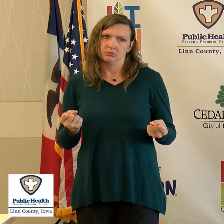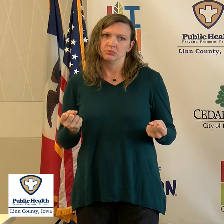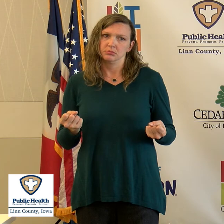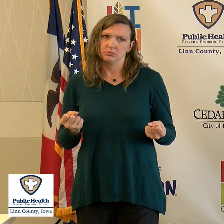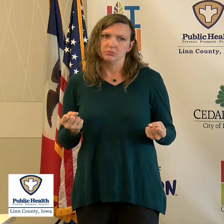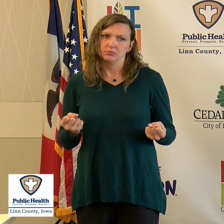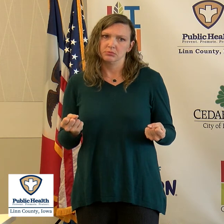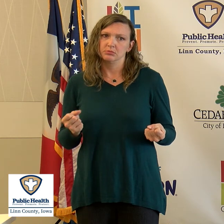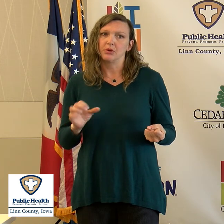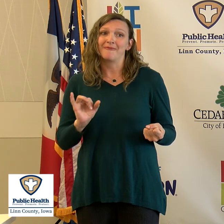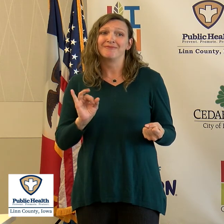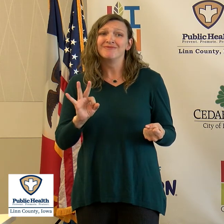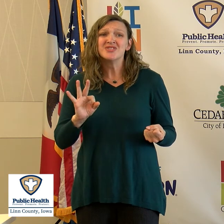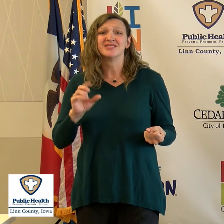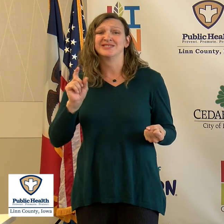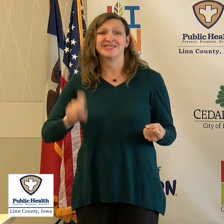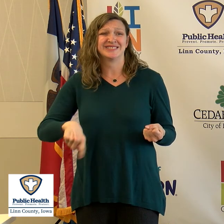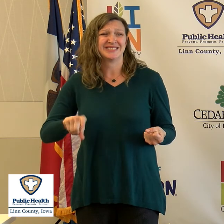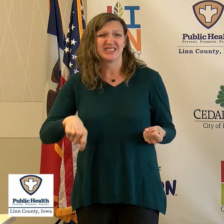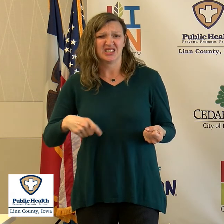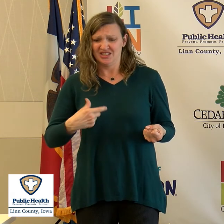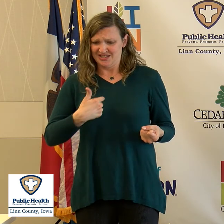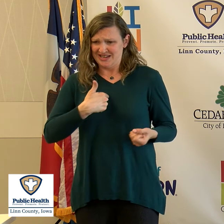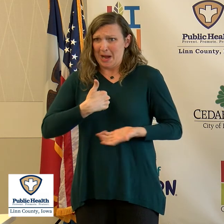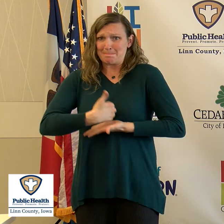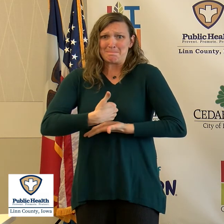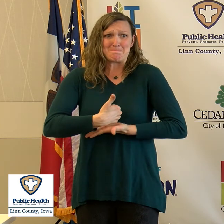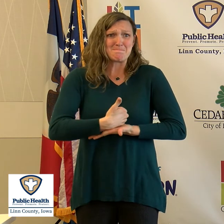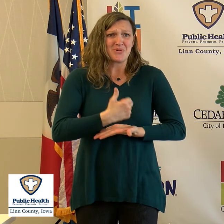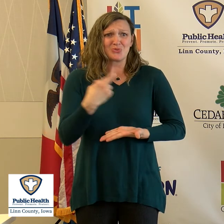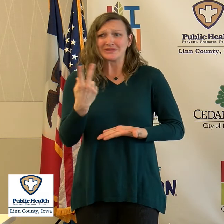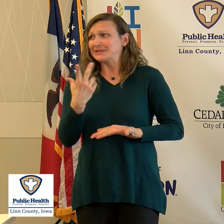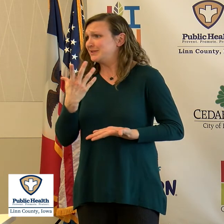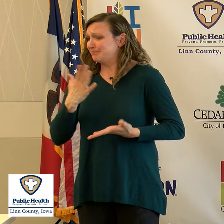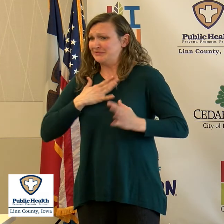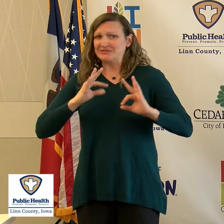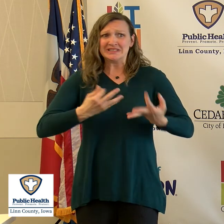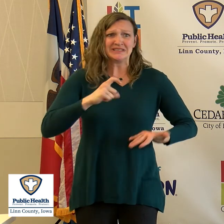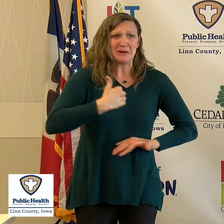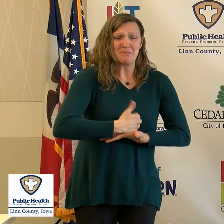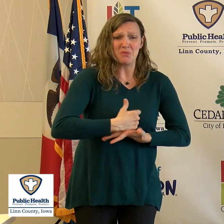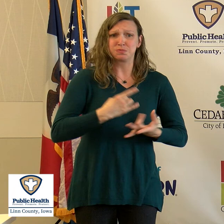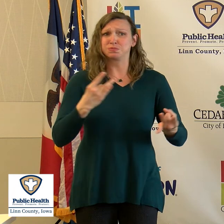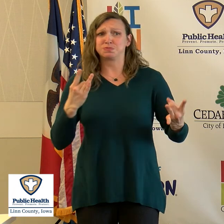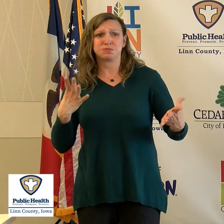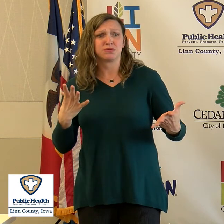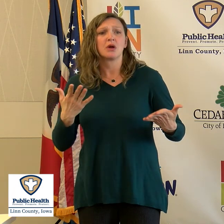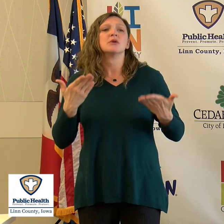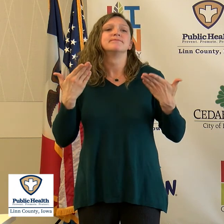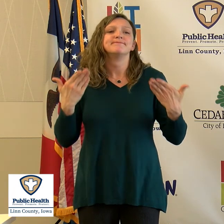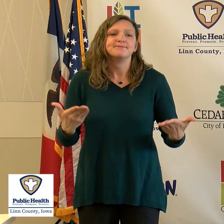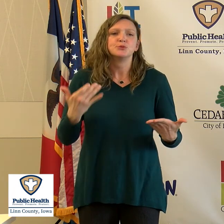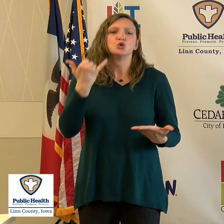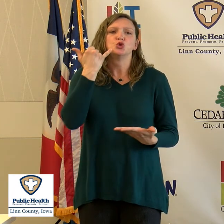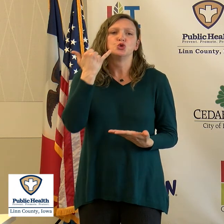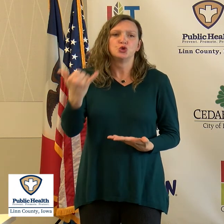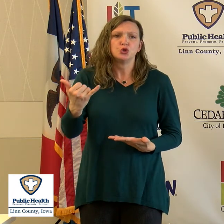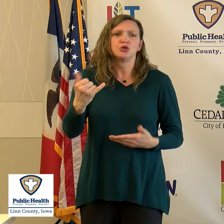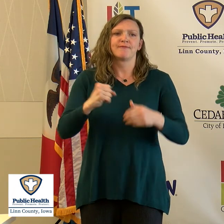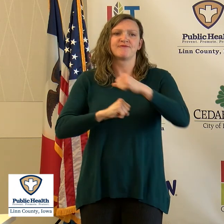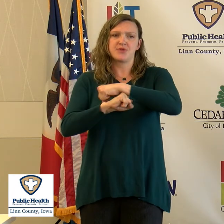for you or your family in this very difficult time, you can call the Foundation 2 Crisis